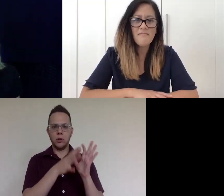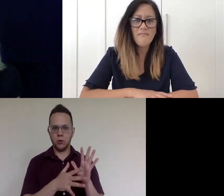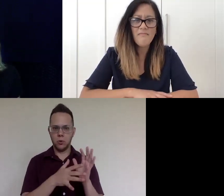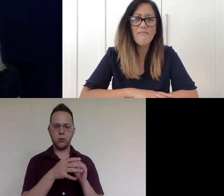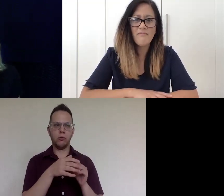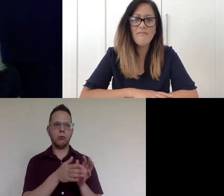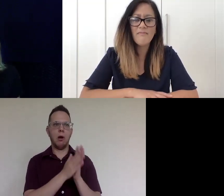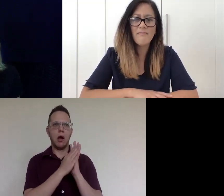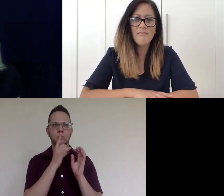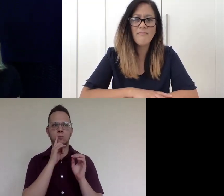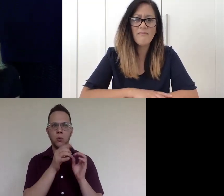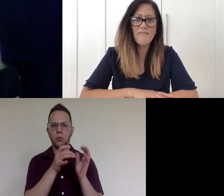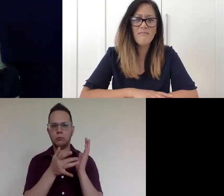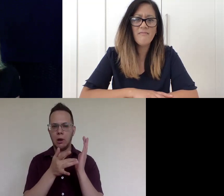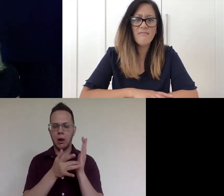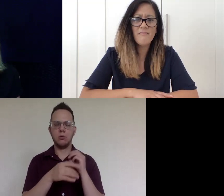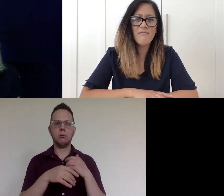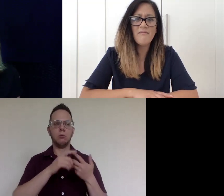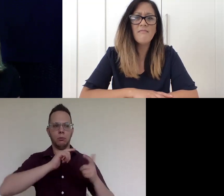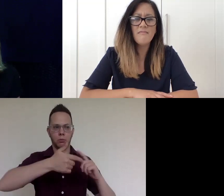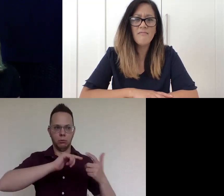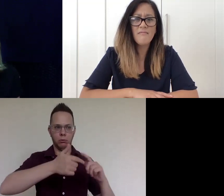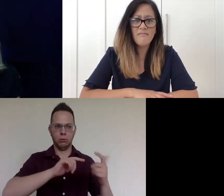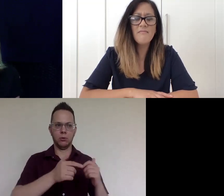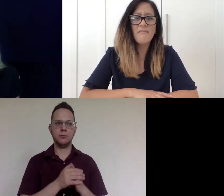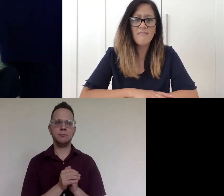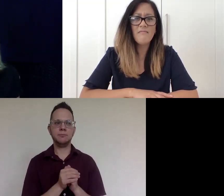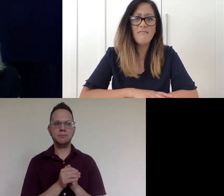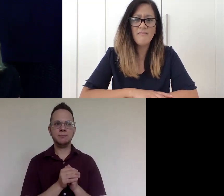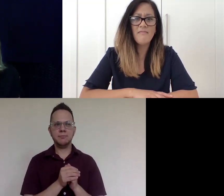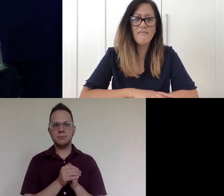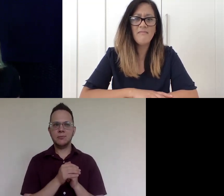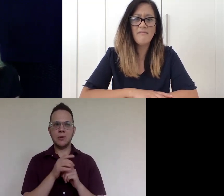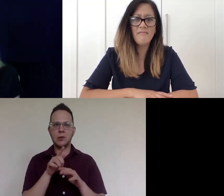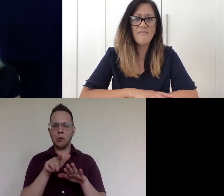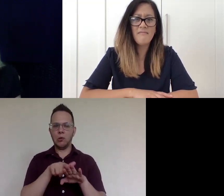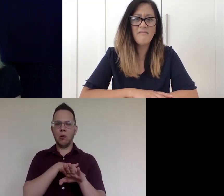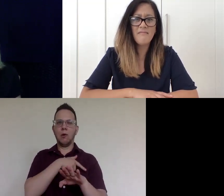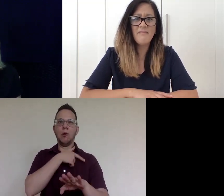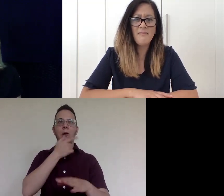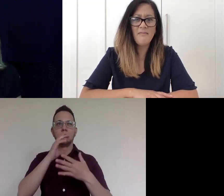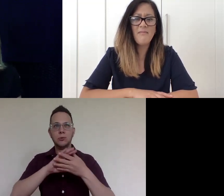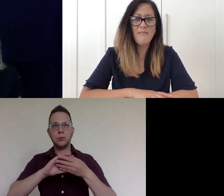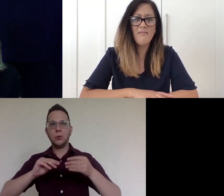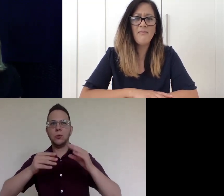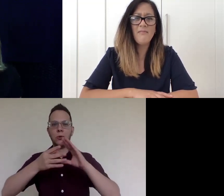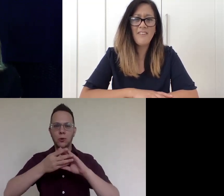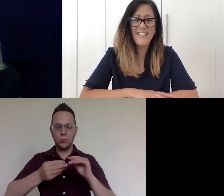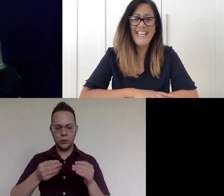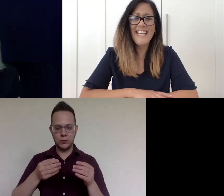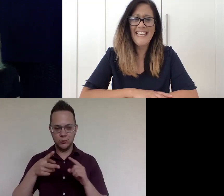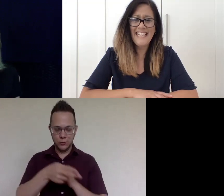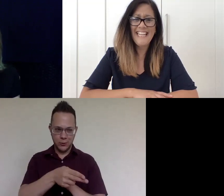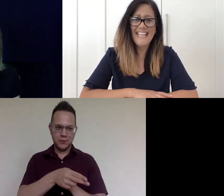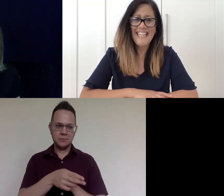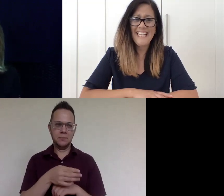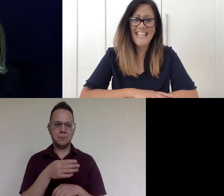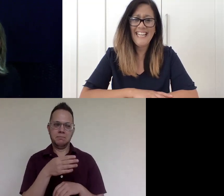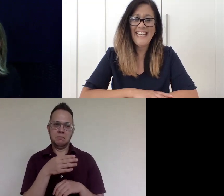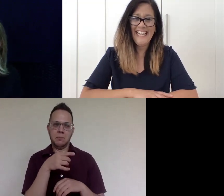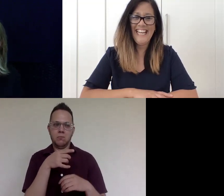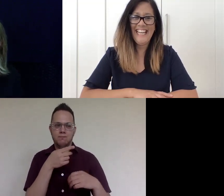I was more than happy to sign off on those requirements. I requested the technology I needed so that they could